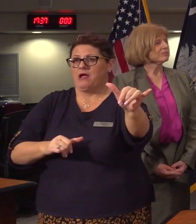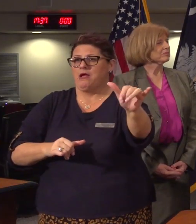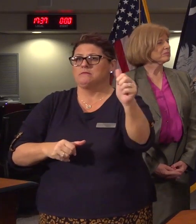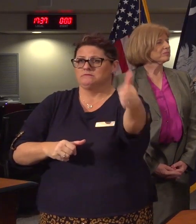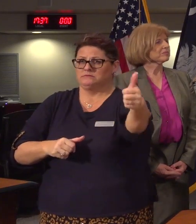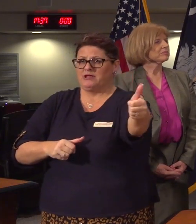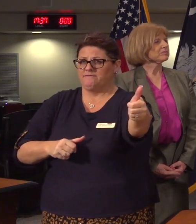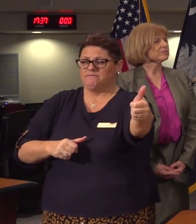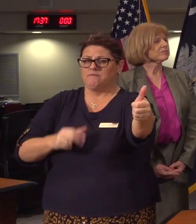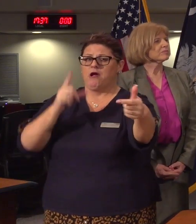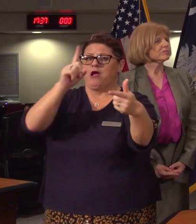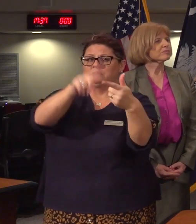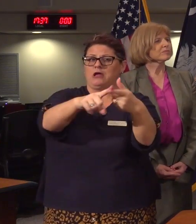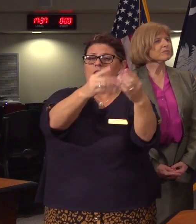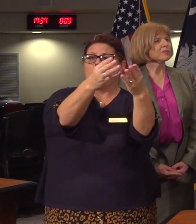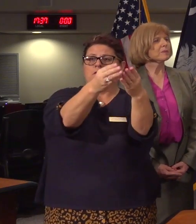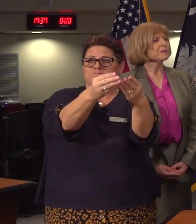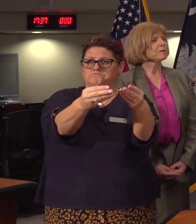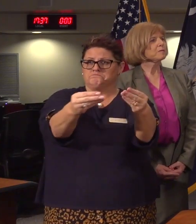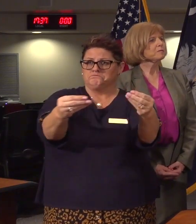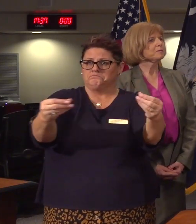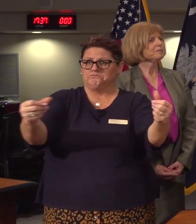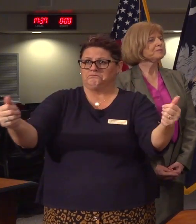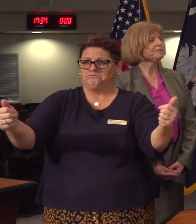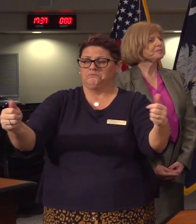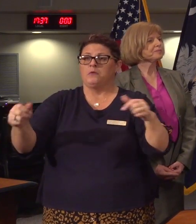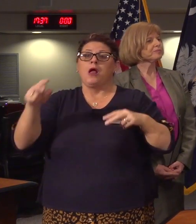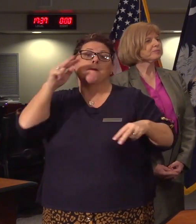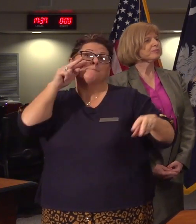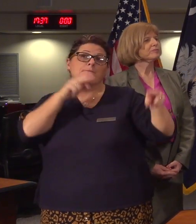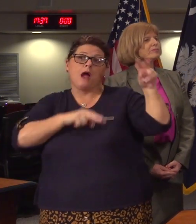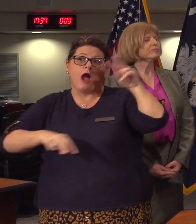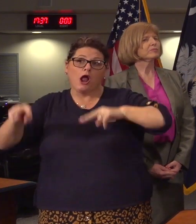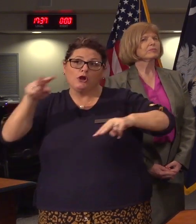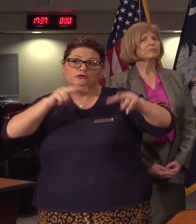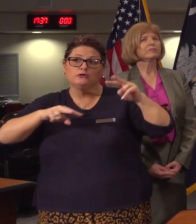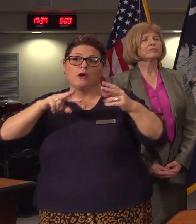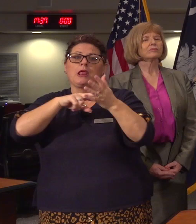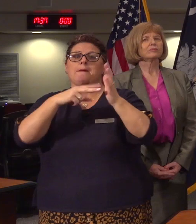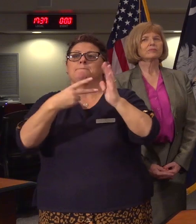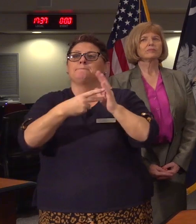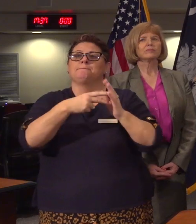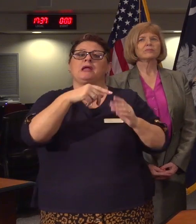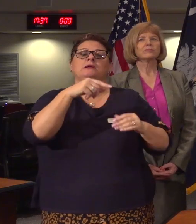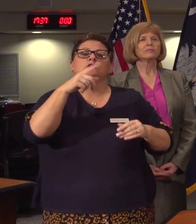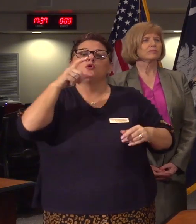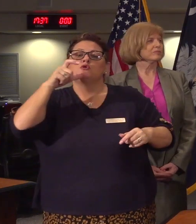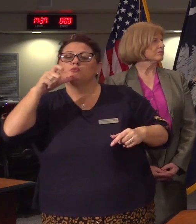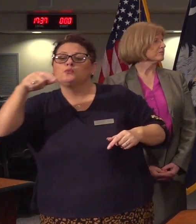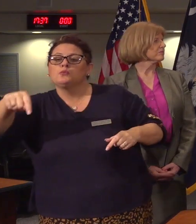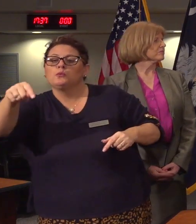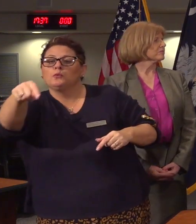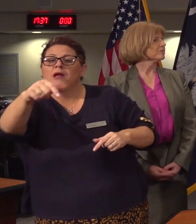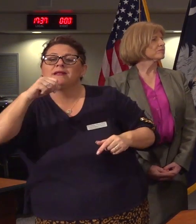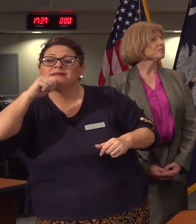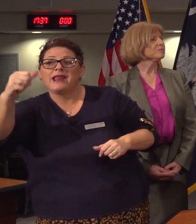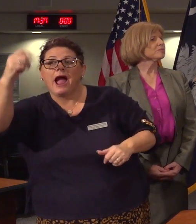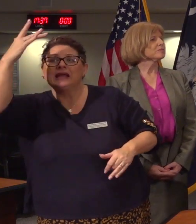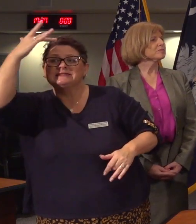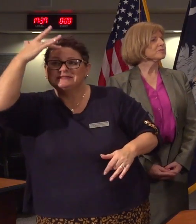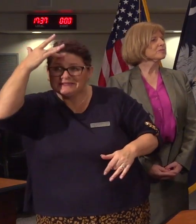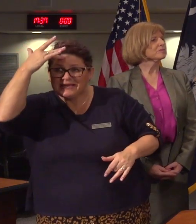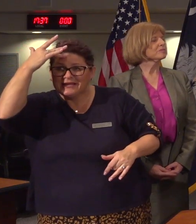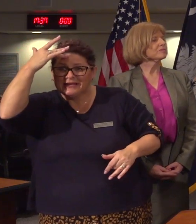resolved. The monitoring period applies to the close contacts of individuals who are not ill, and they're asked to restrict